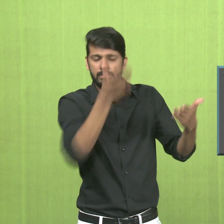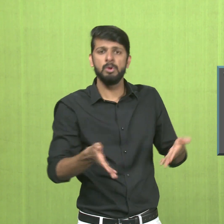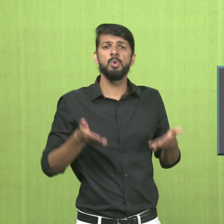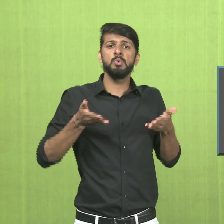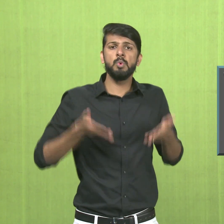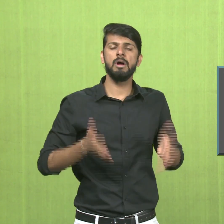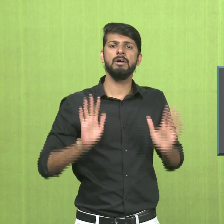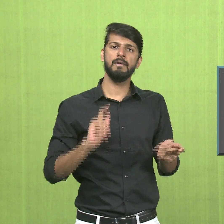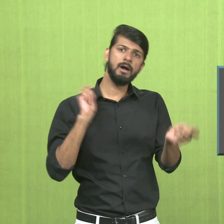Nowadays,